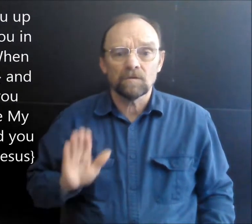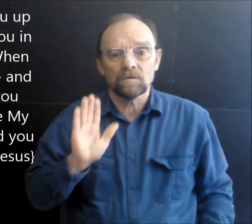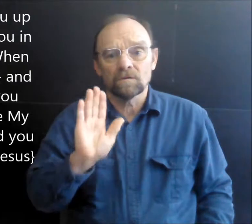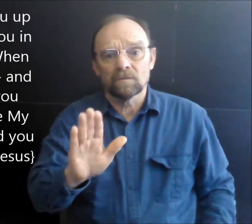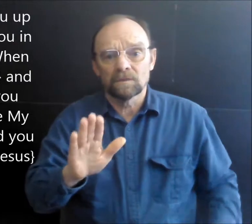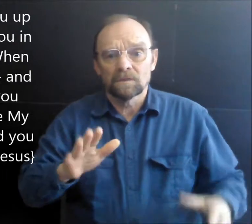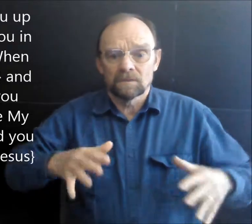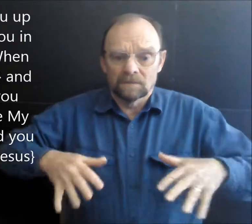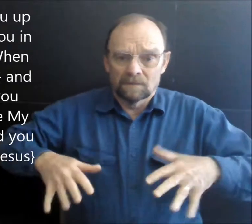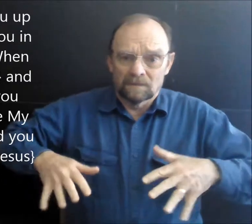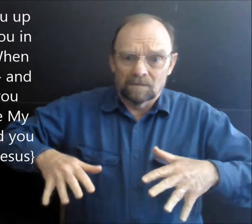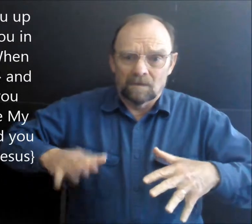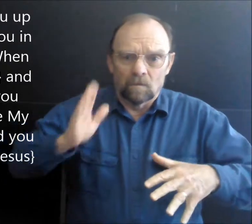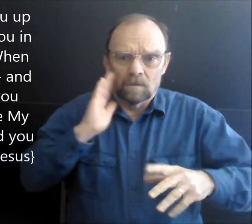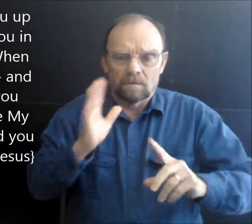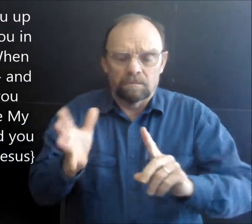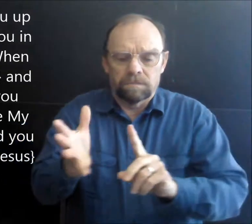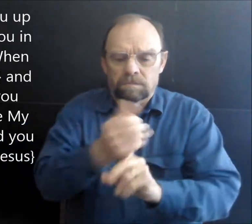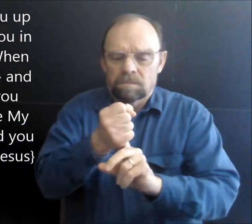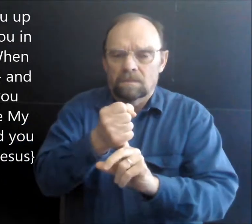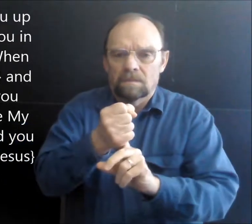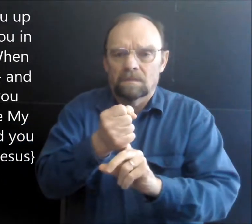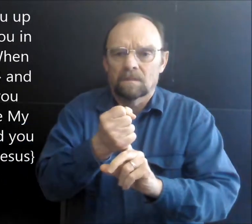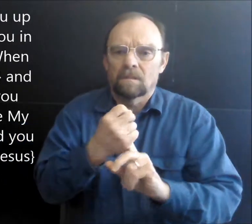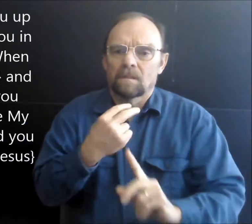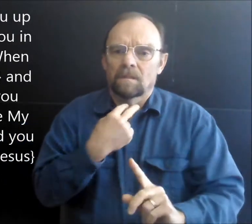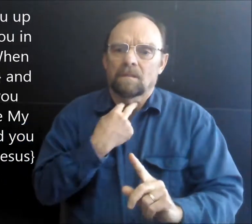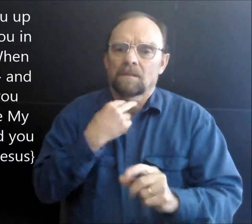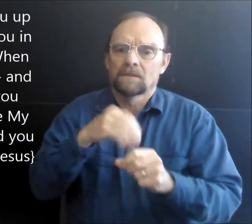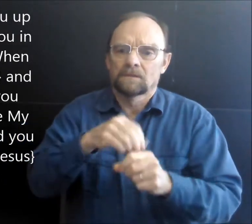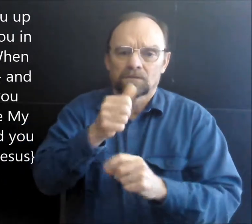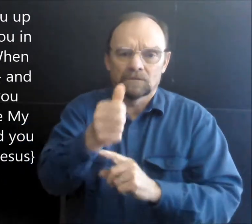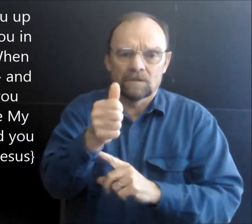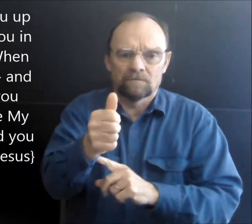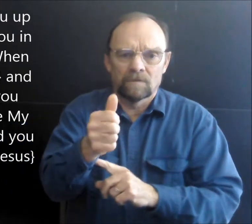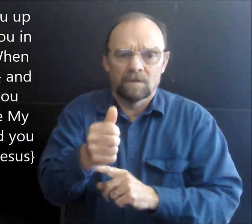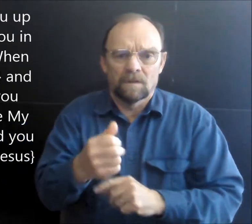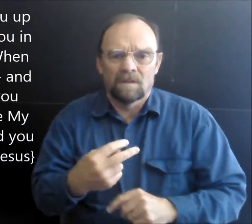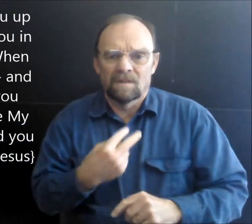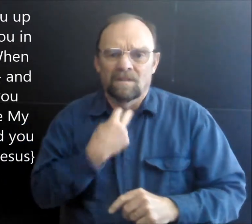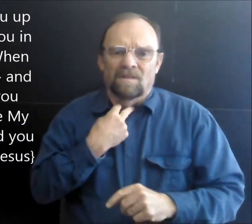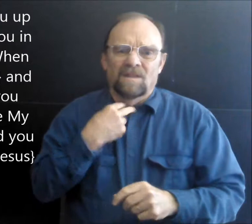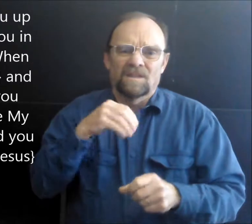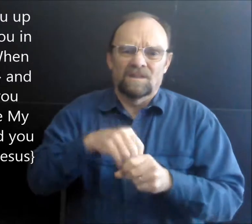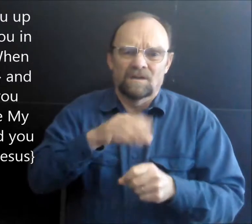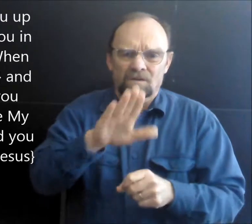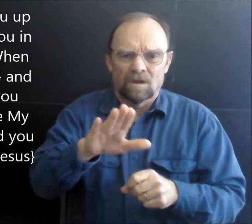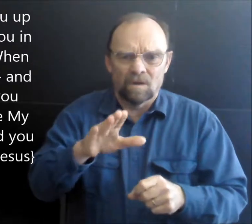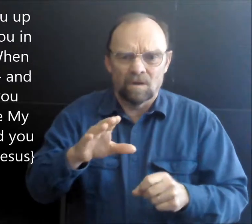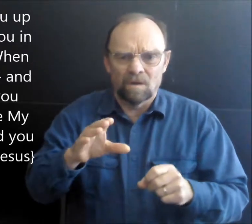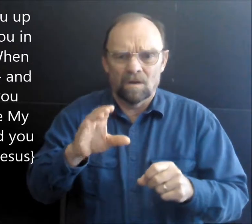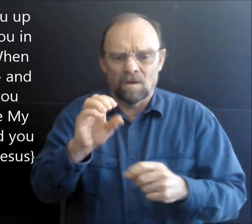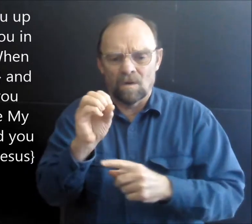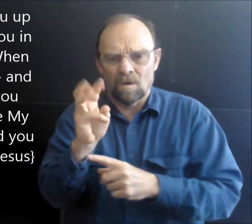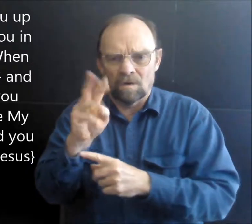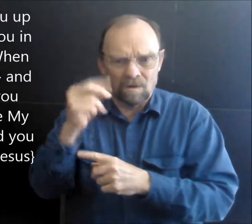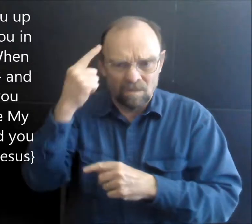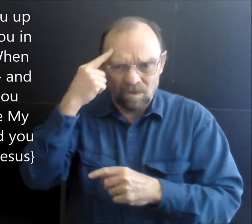to me and whisper my name, you break free and receive my help. Focus on